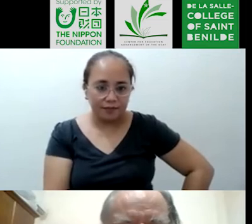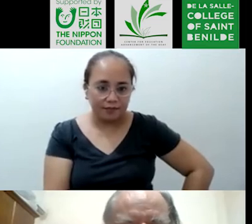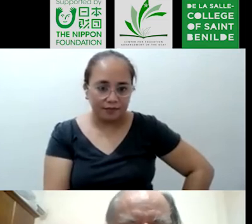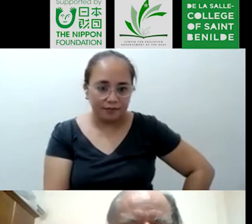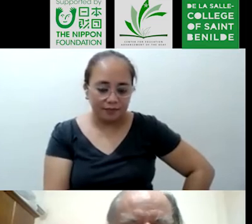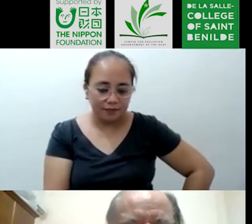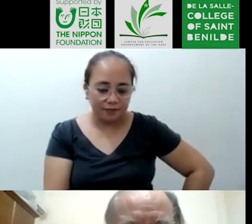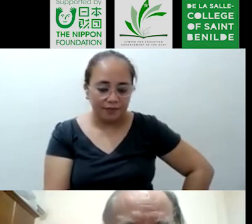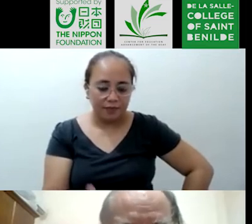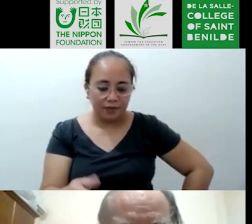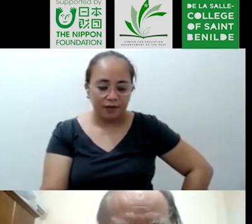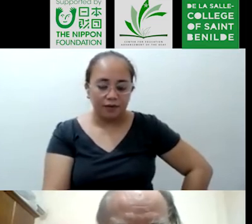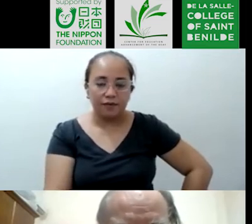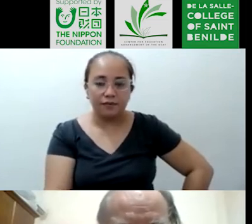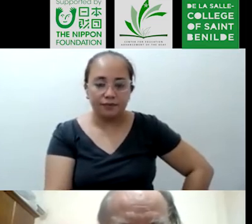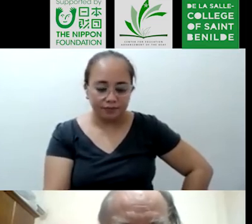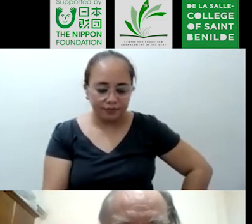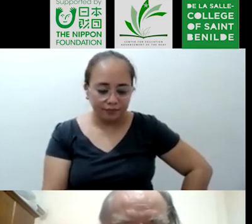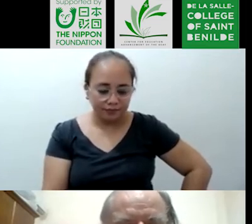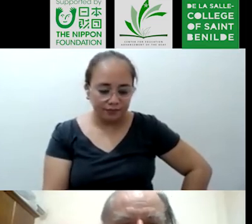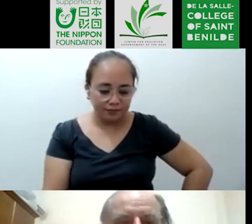All right, so L.